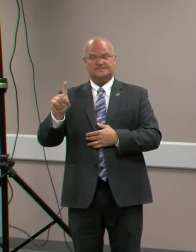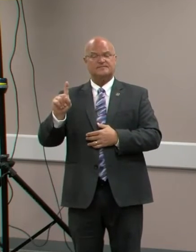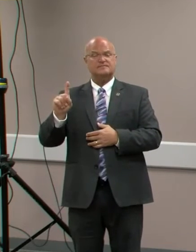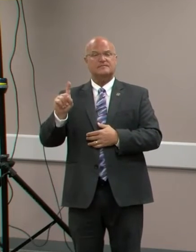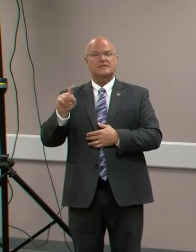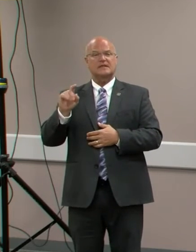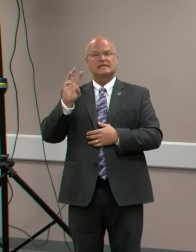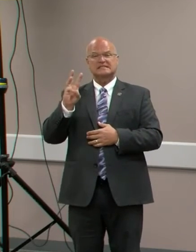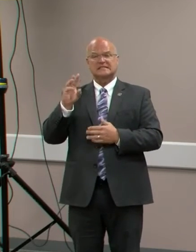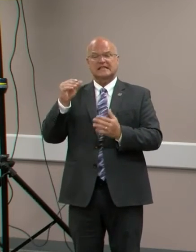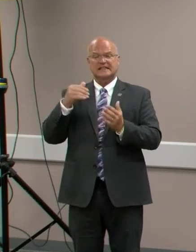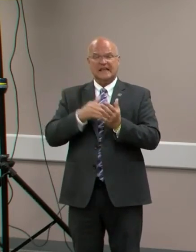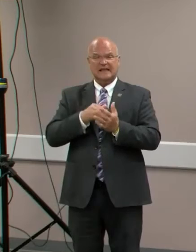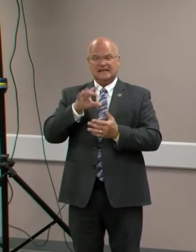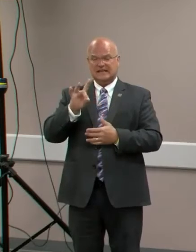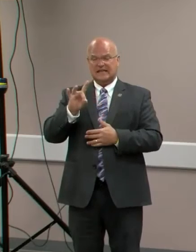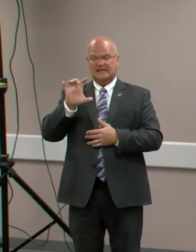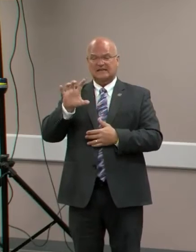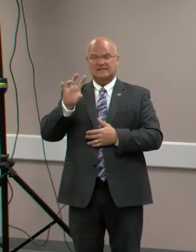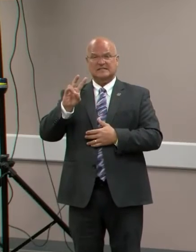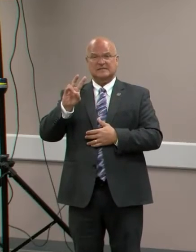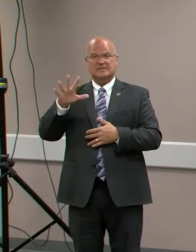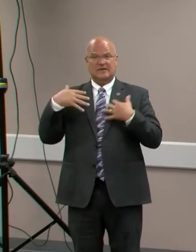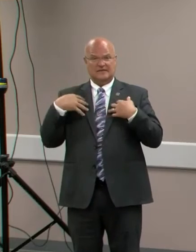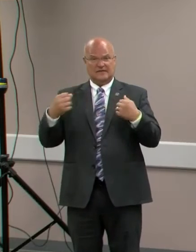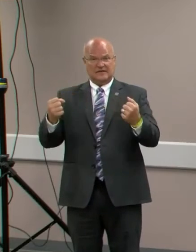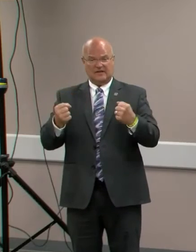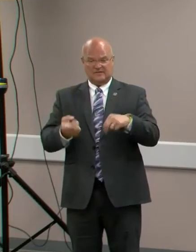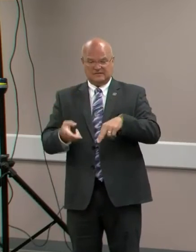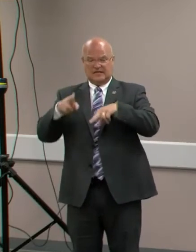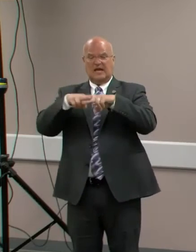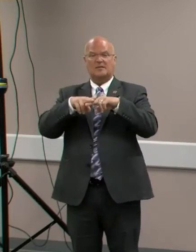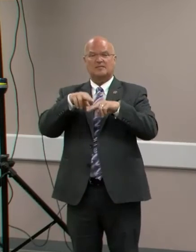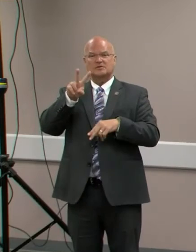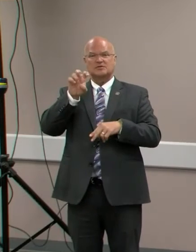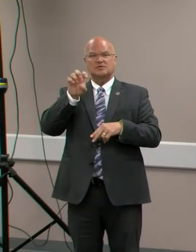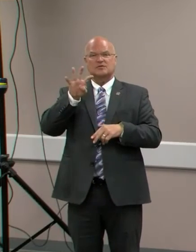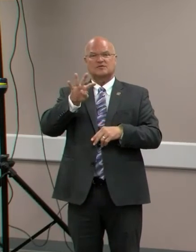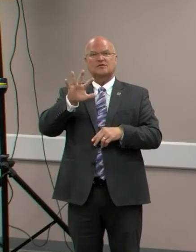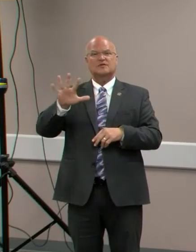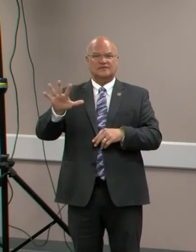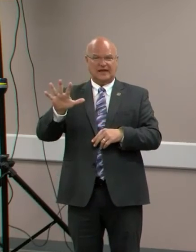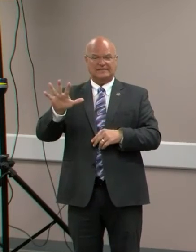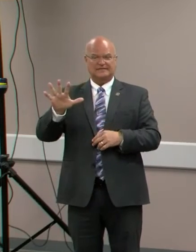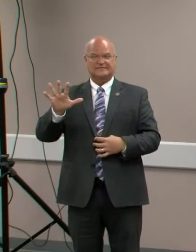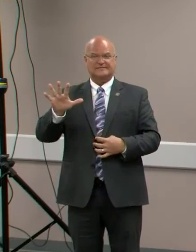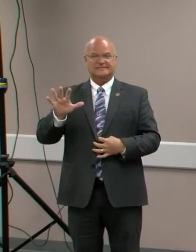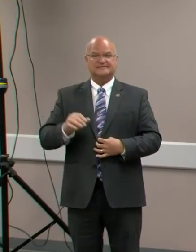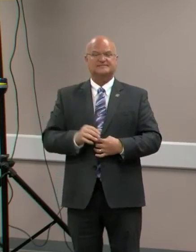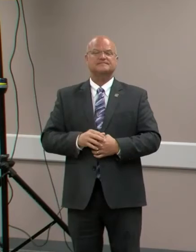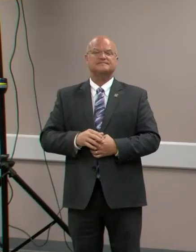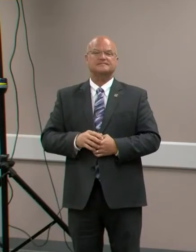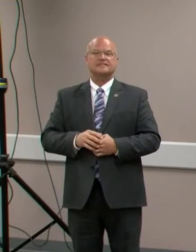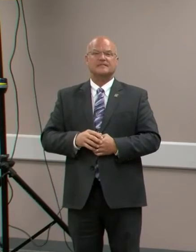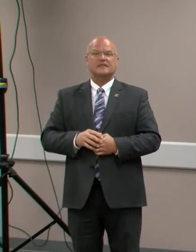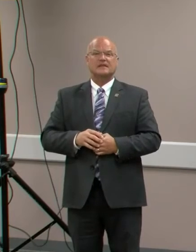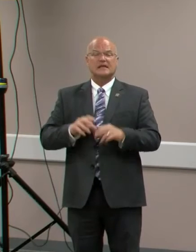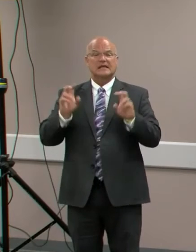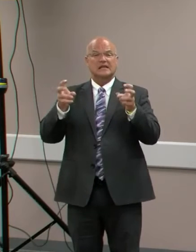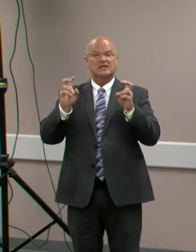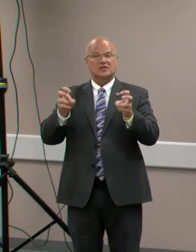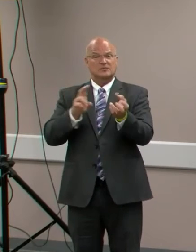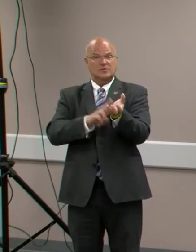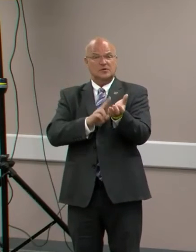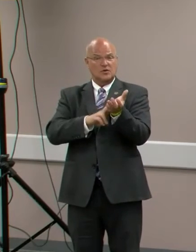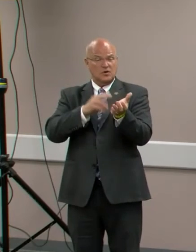had 6,875 recovered, which is 245 more than yesterday. In terms